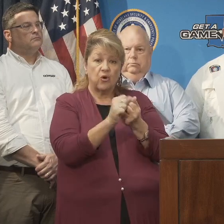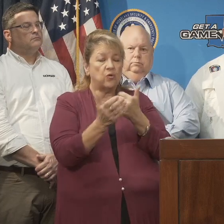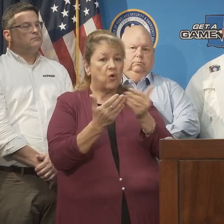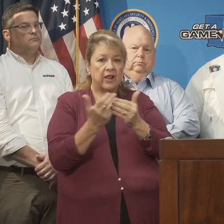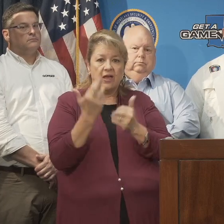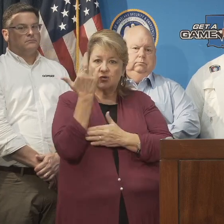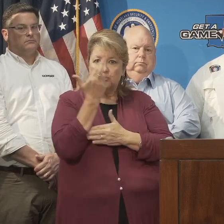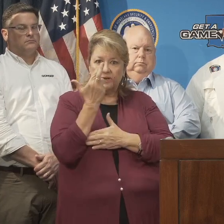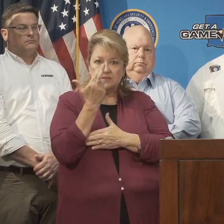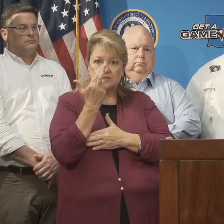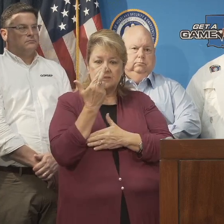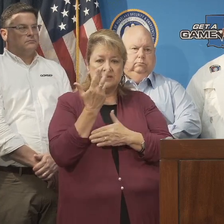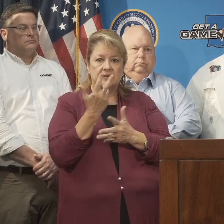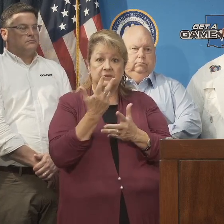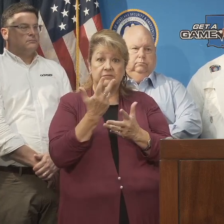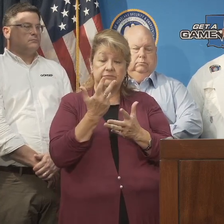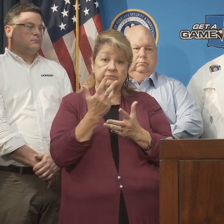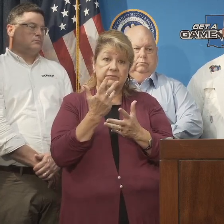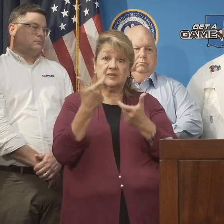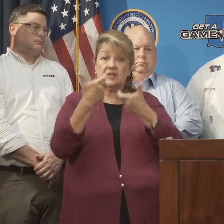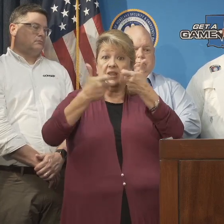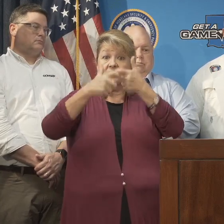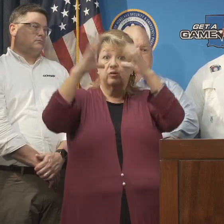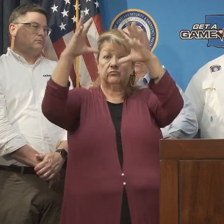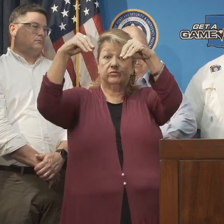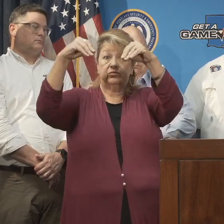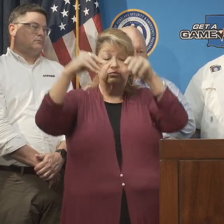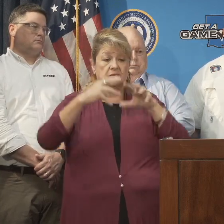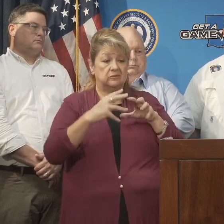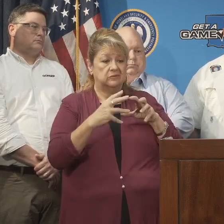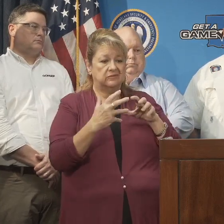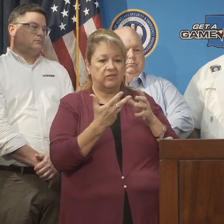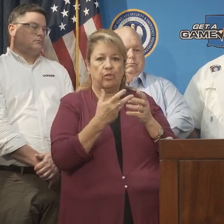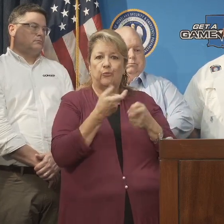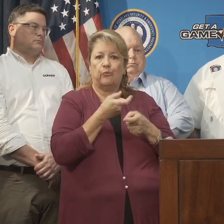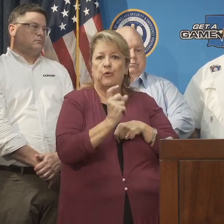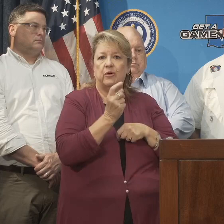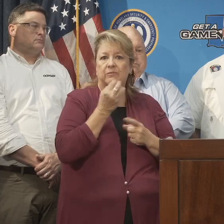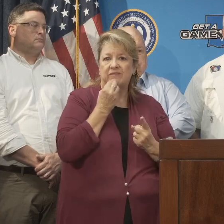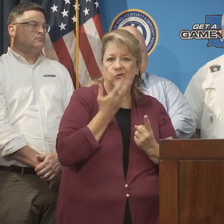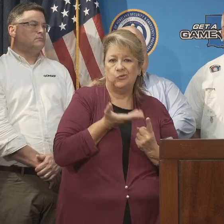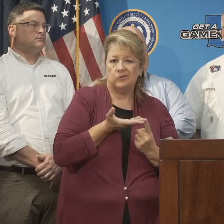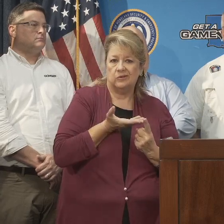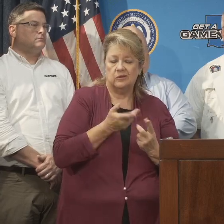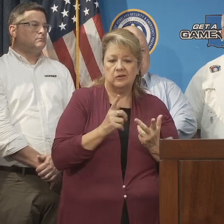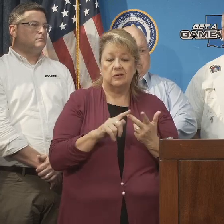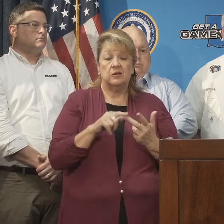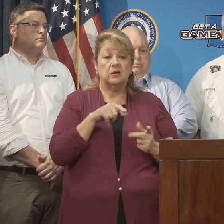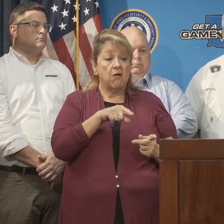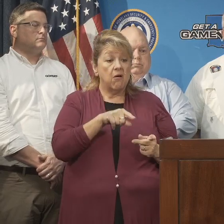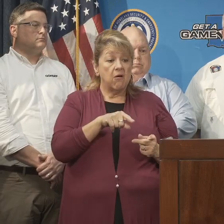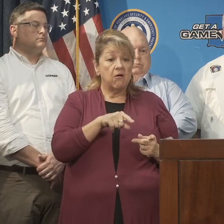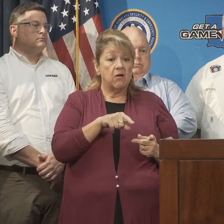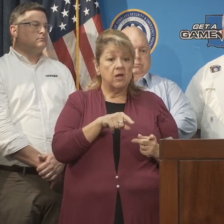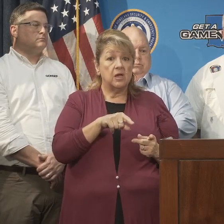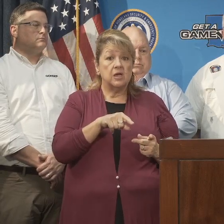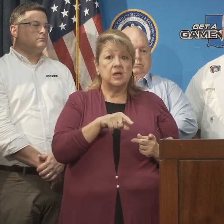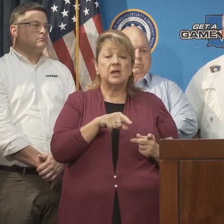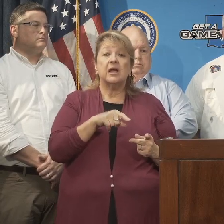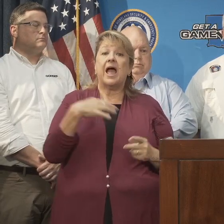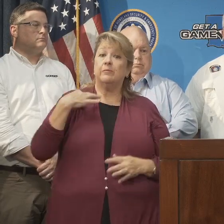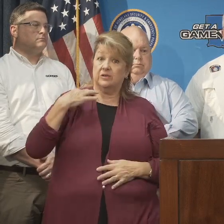reason, including power outage for more than 24 hours, the recipient can make